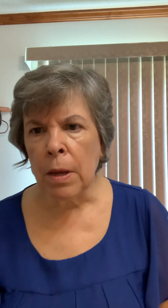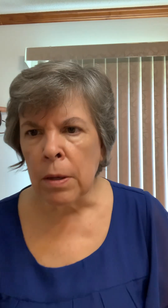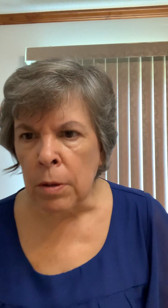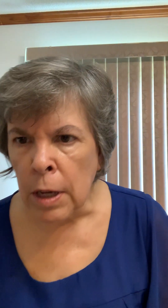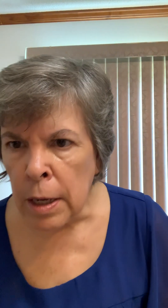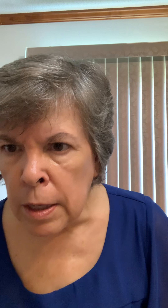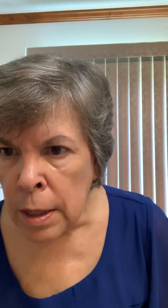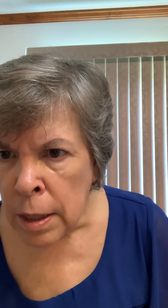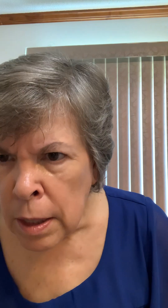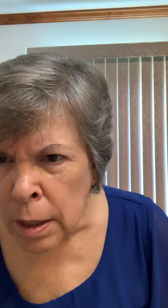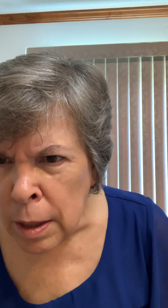Okay.